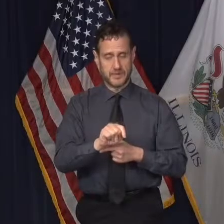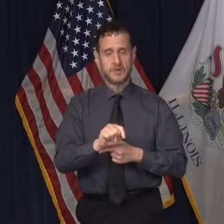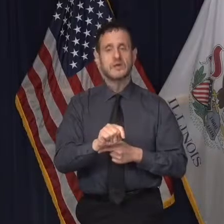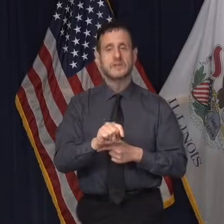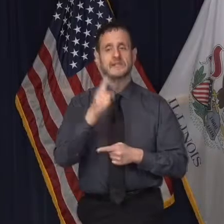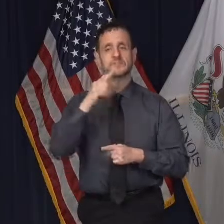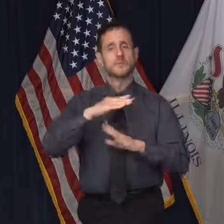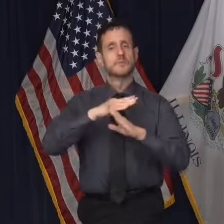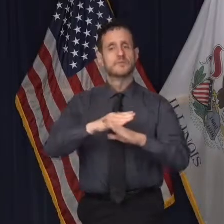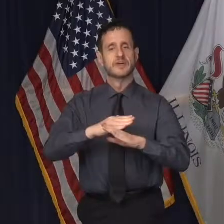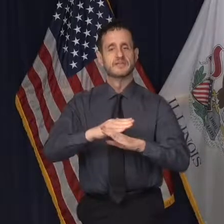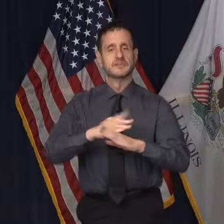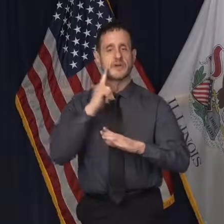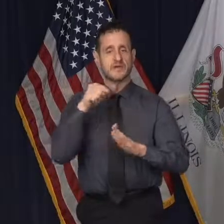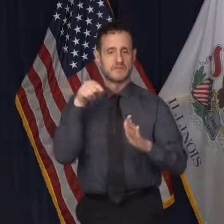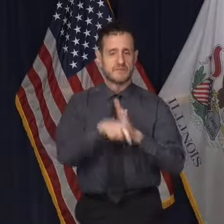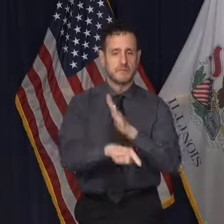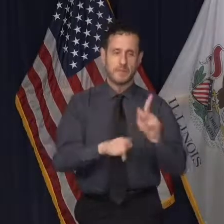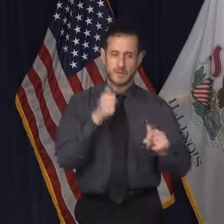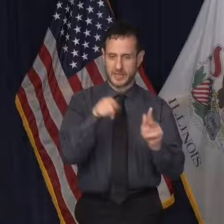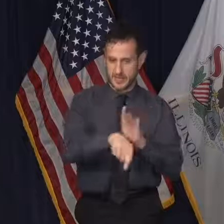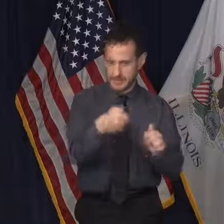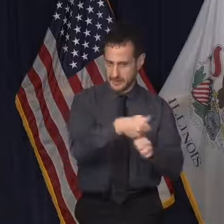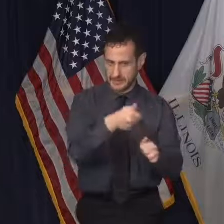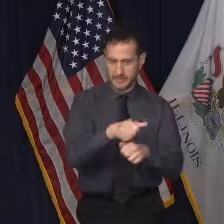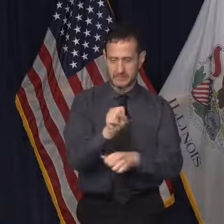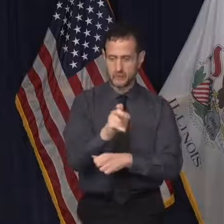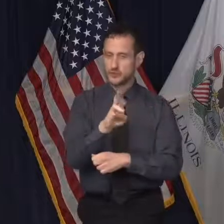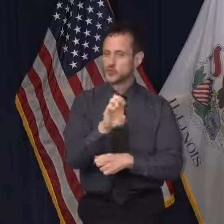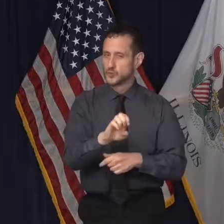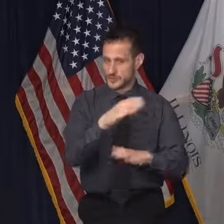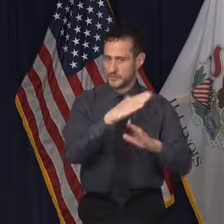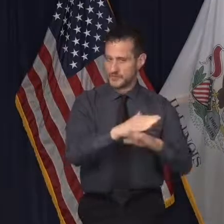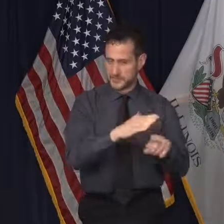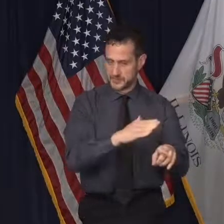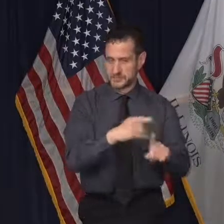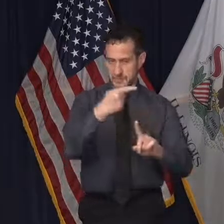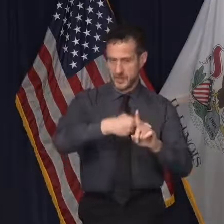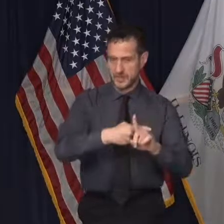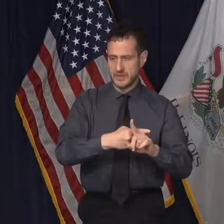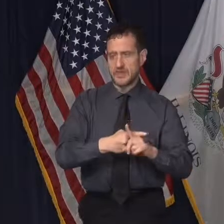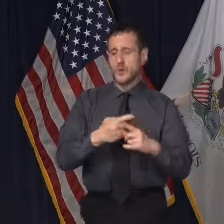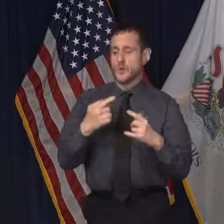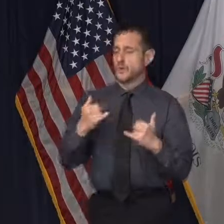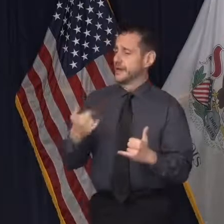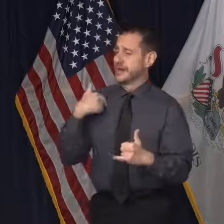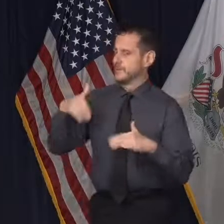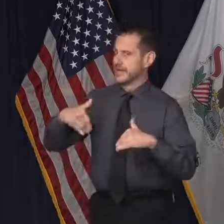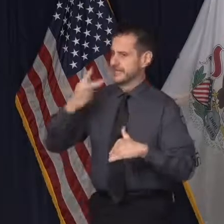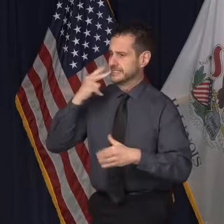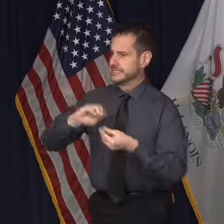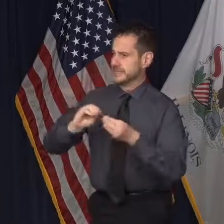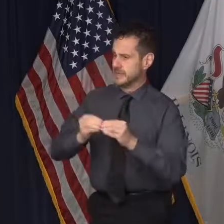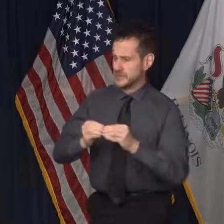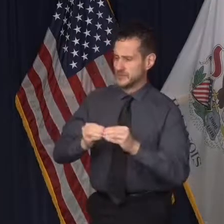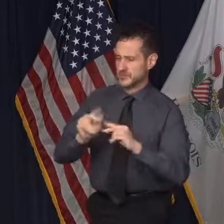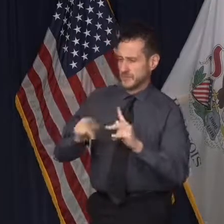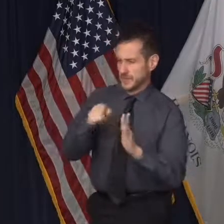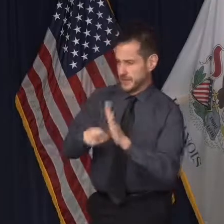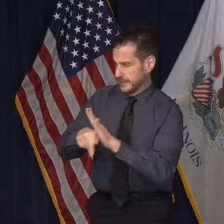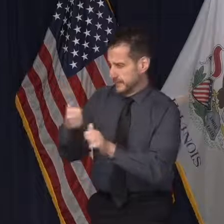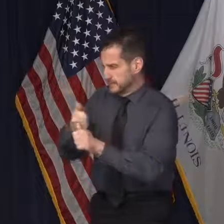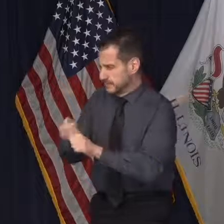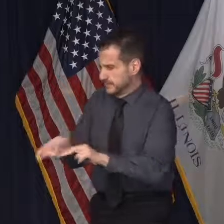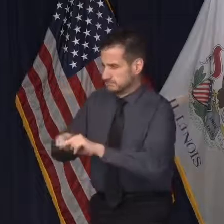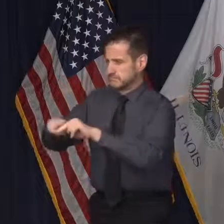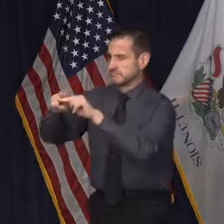Month. As of today, we don't have any conclusive data indicating that suicide rates have risen as a result of